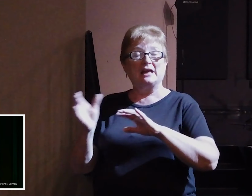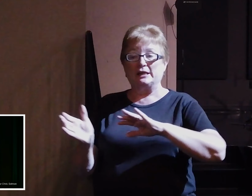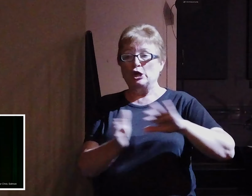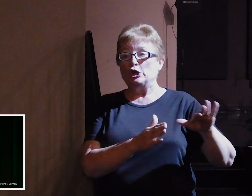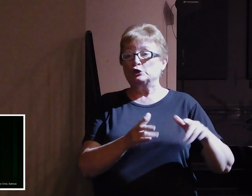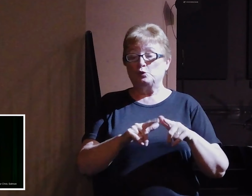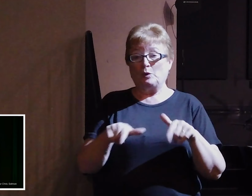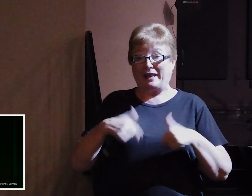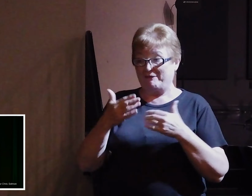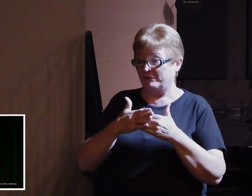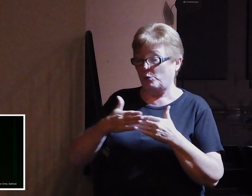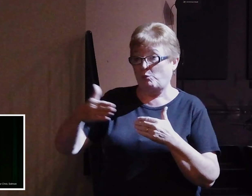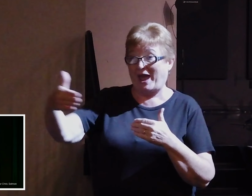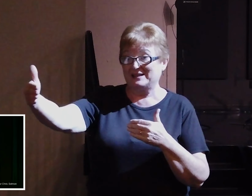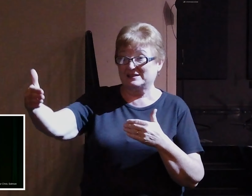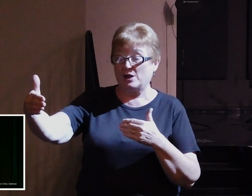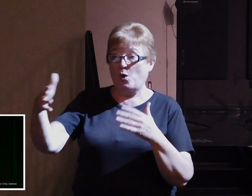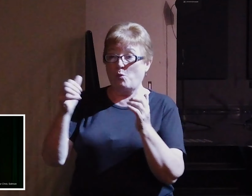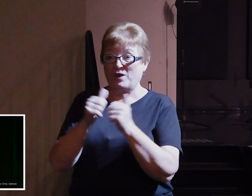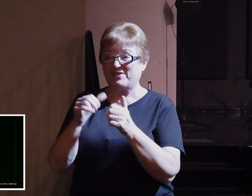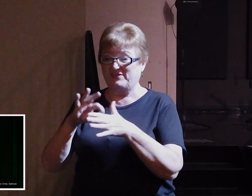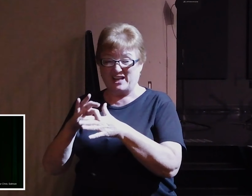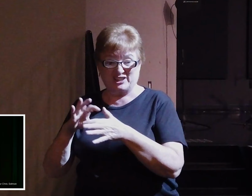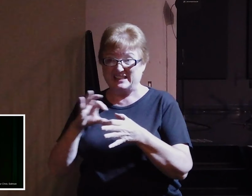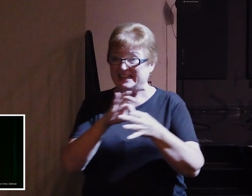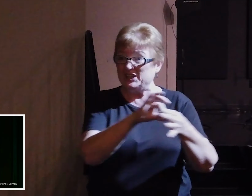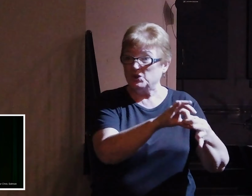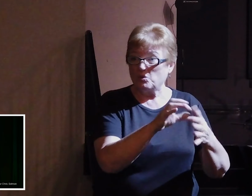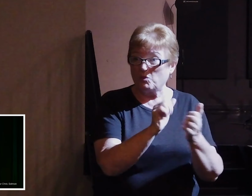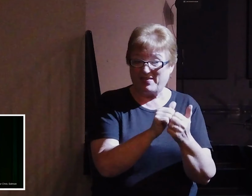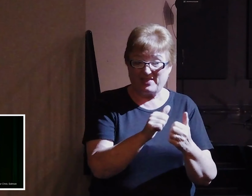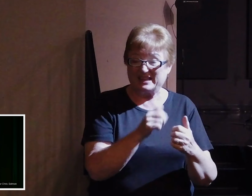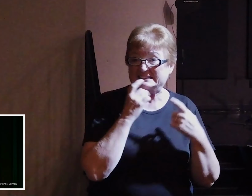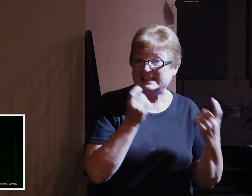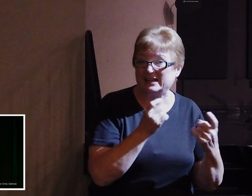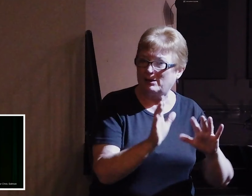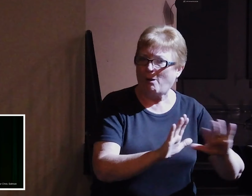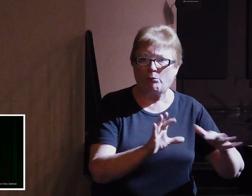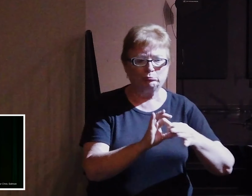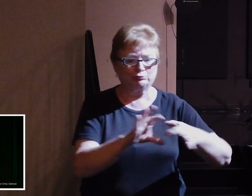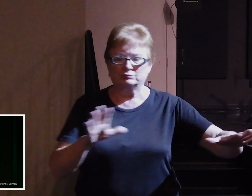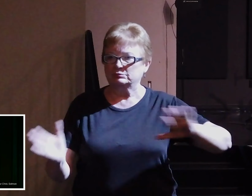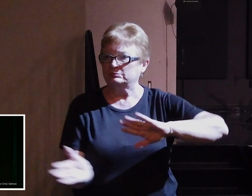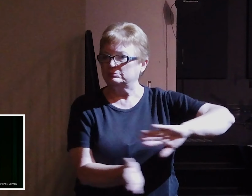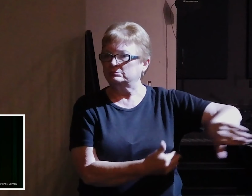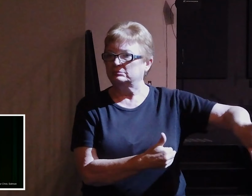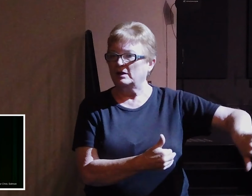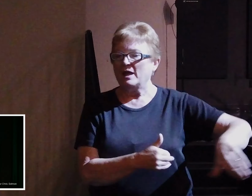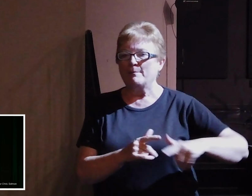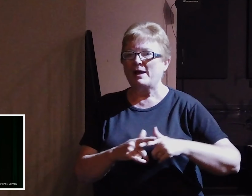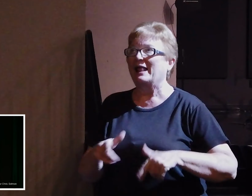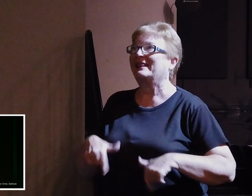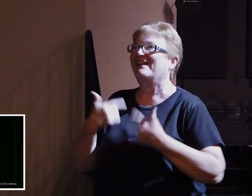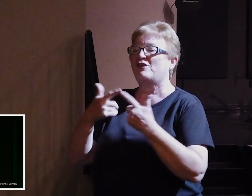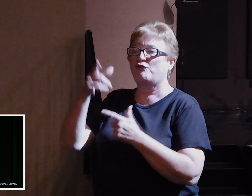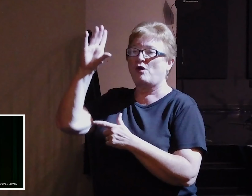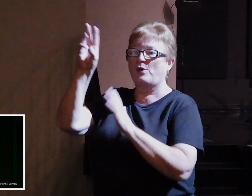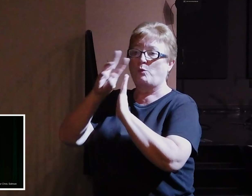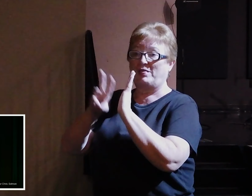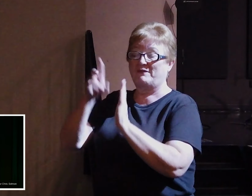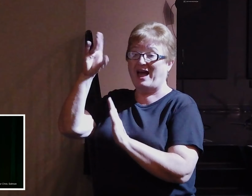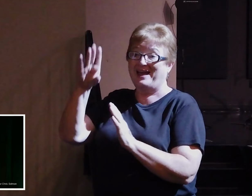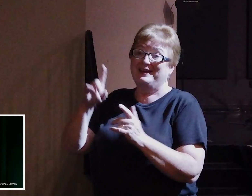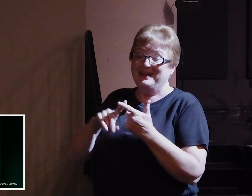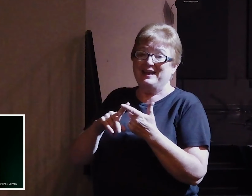the rest of the time in the flesh, no longer for human passions, but for the will of God. So if we do good